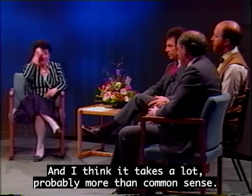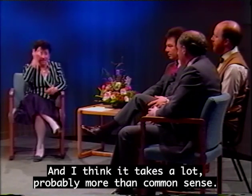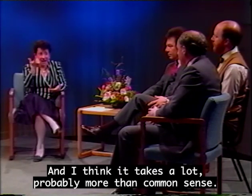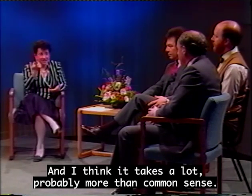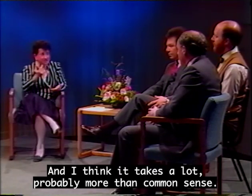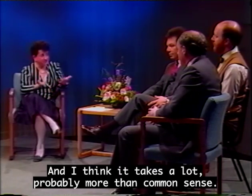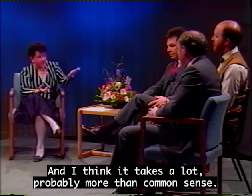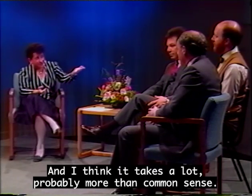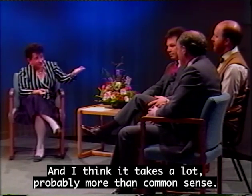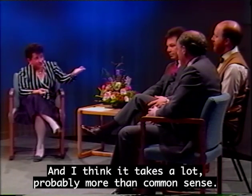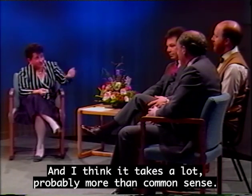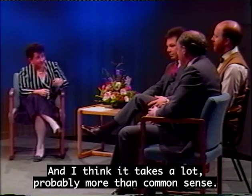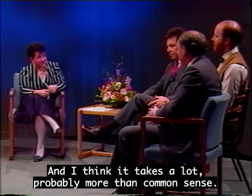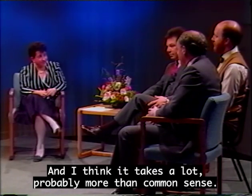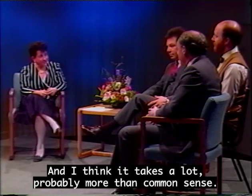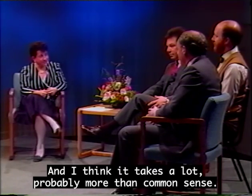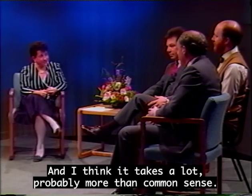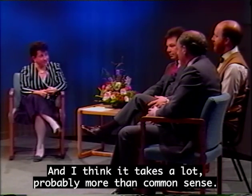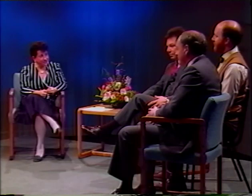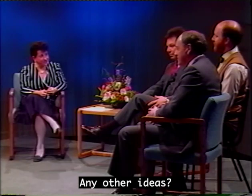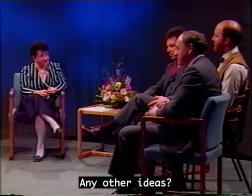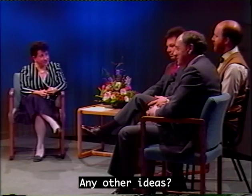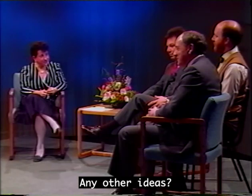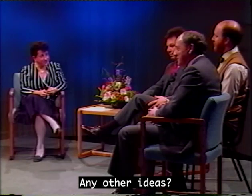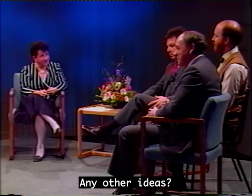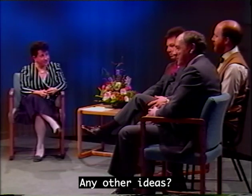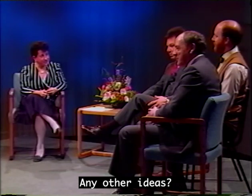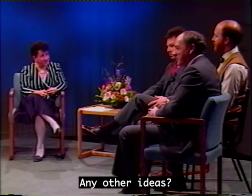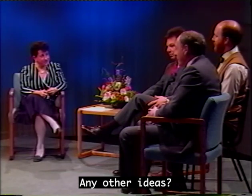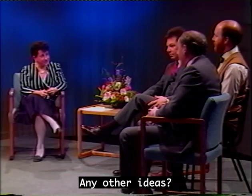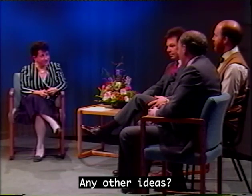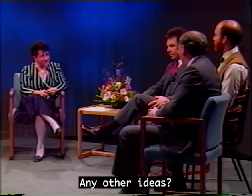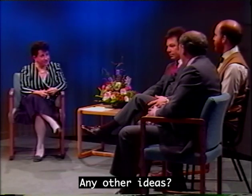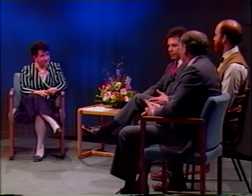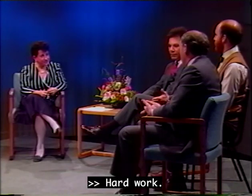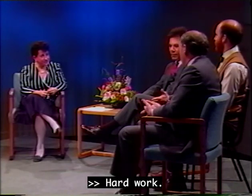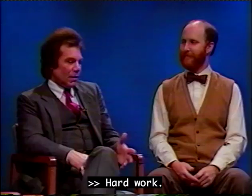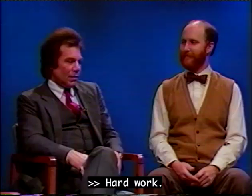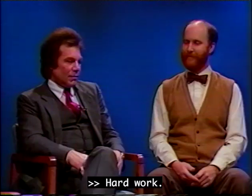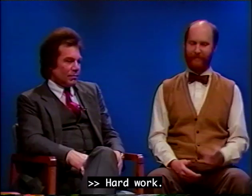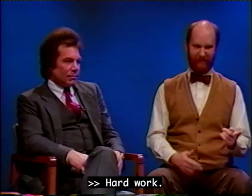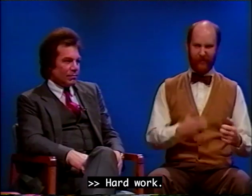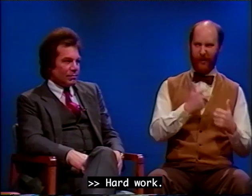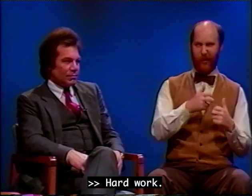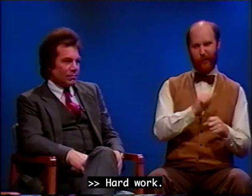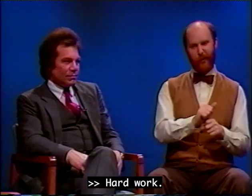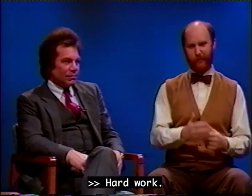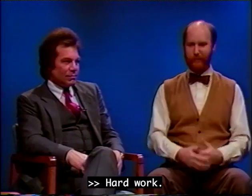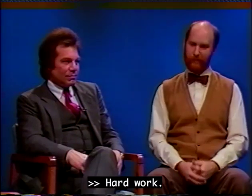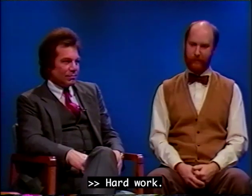And I think it takes a lot, probably more than common sense. Any other ideas? Hard work.